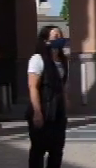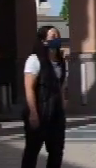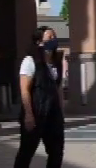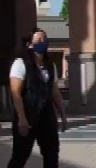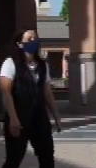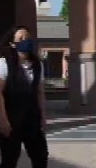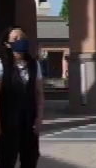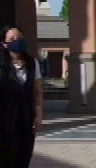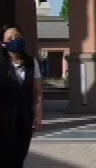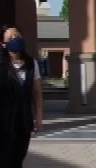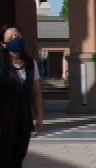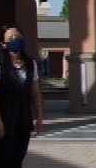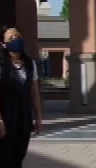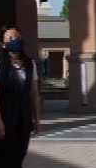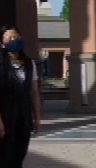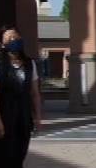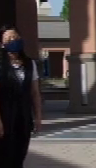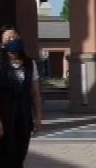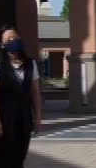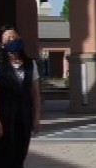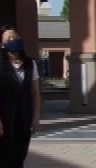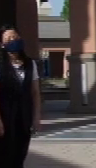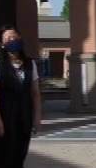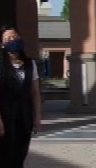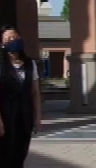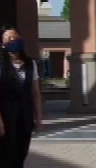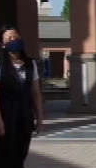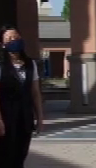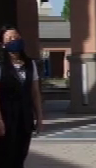Clark to signify and hopefully